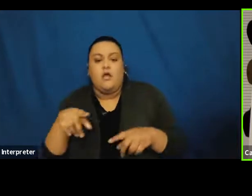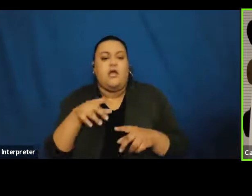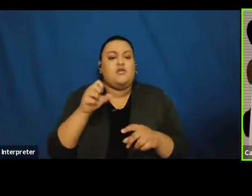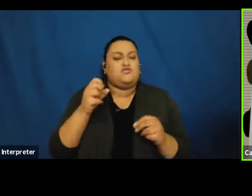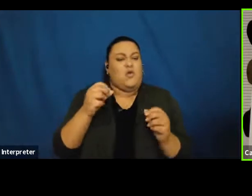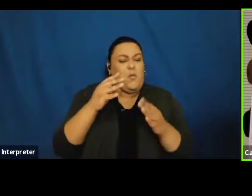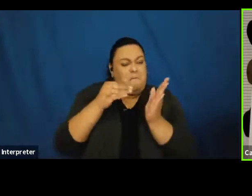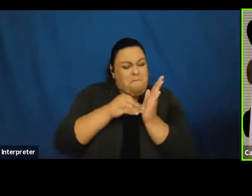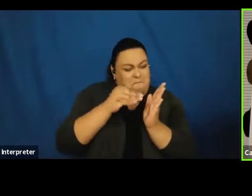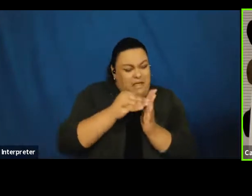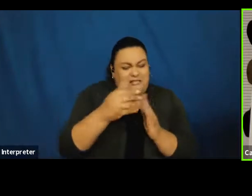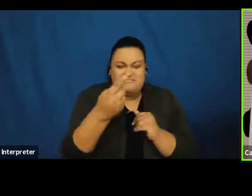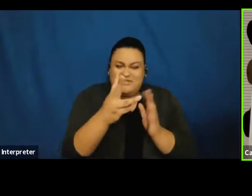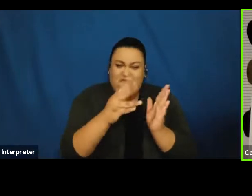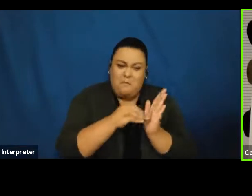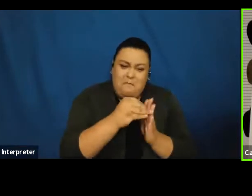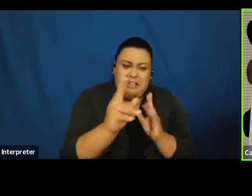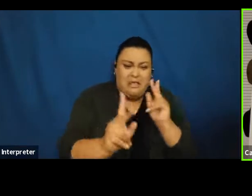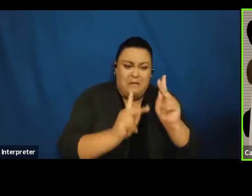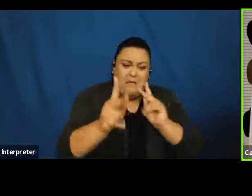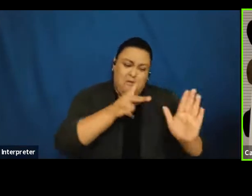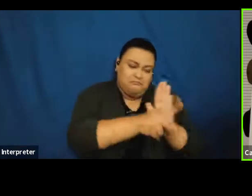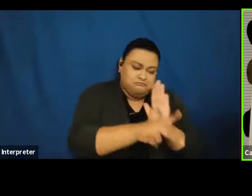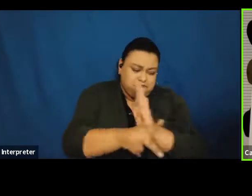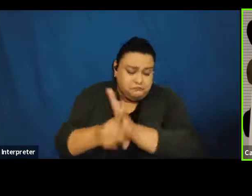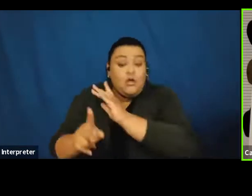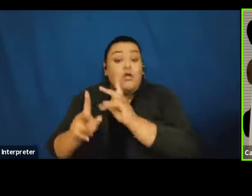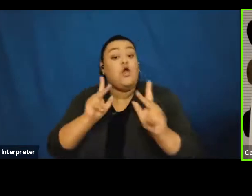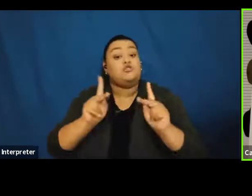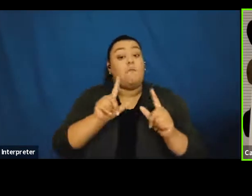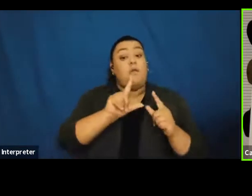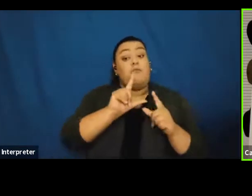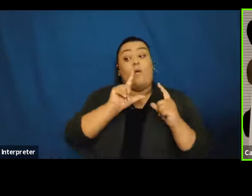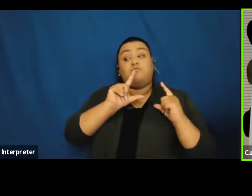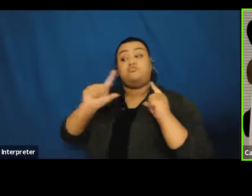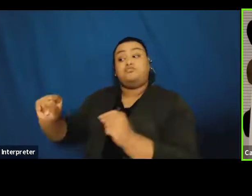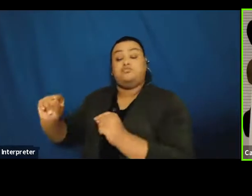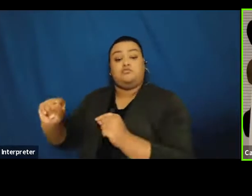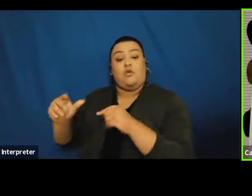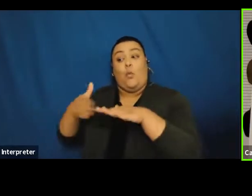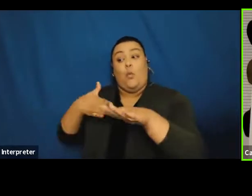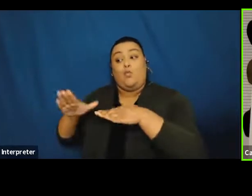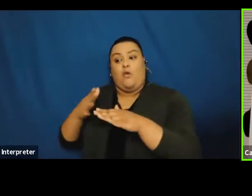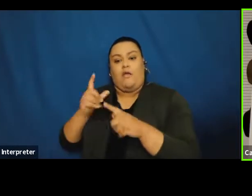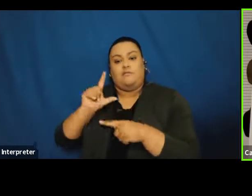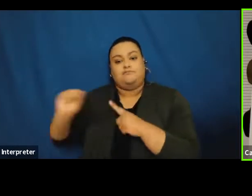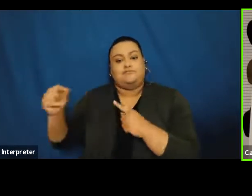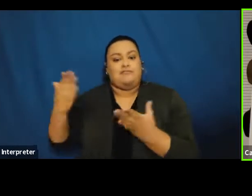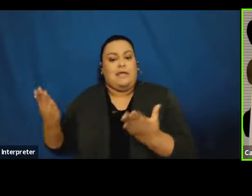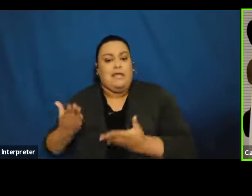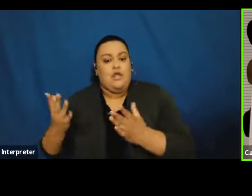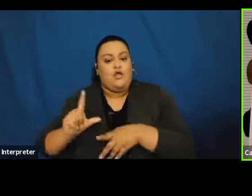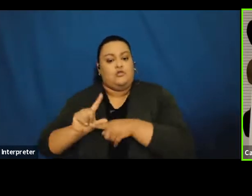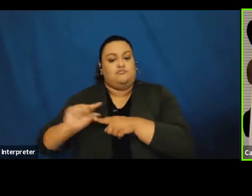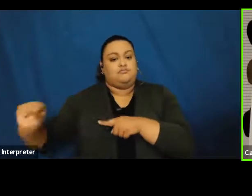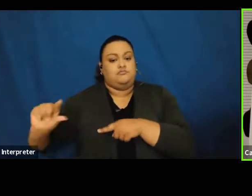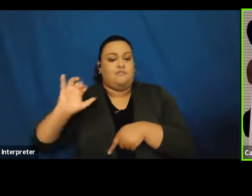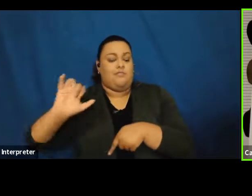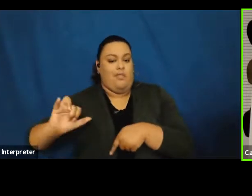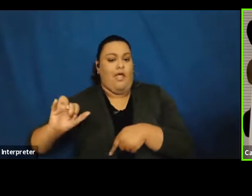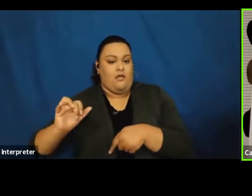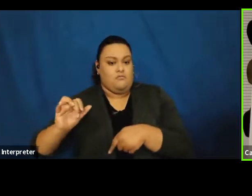also ran across the border over here, this side of the border, to get away from that violence. And my parents were part of that,